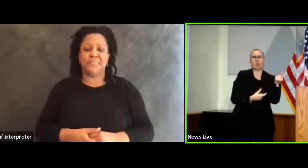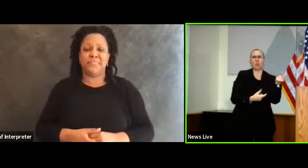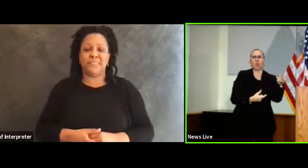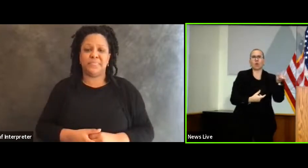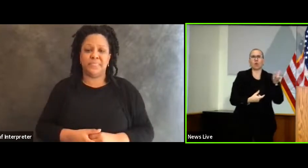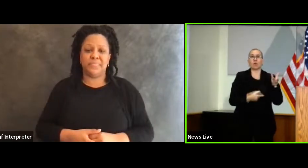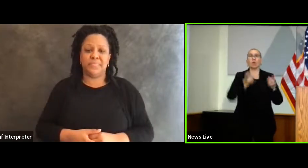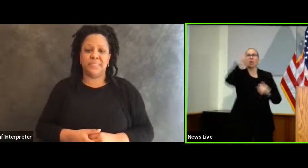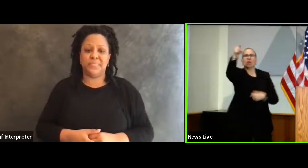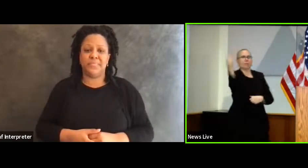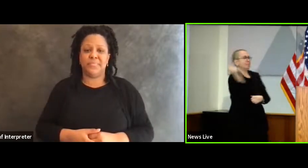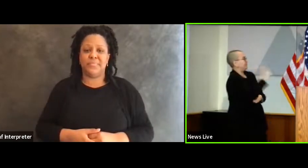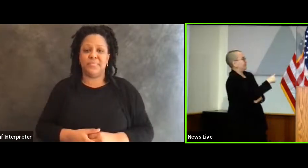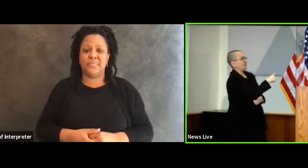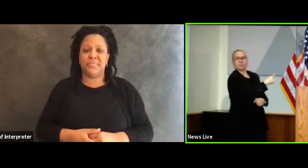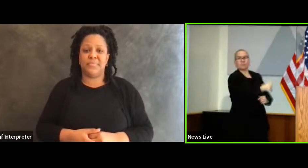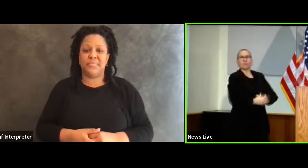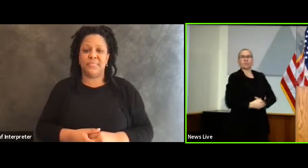Fellow.